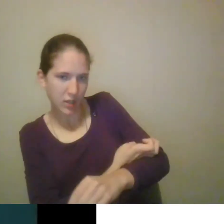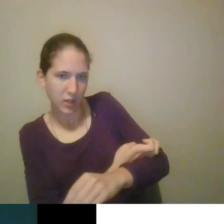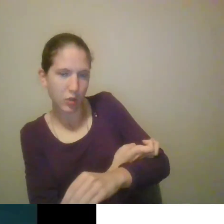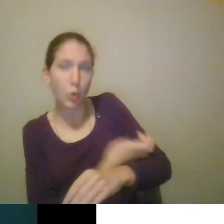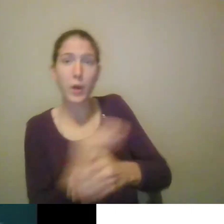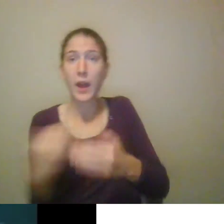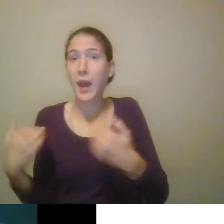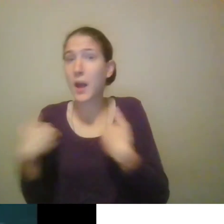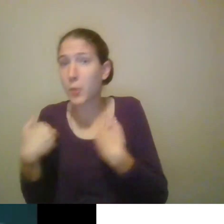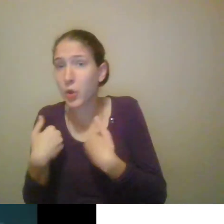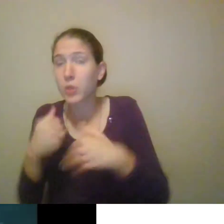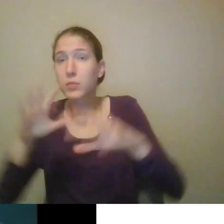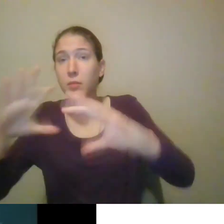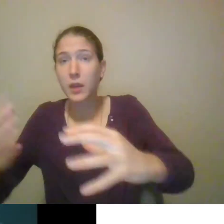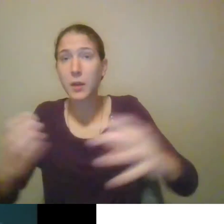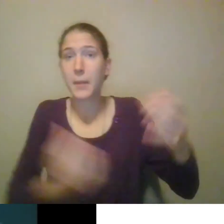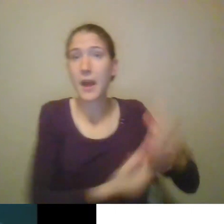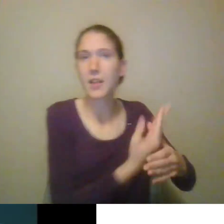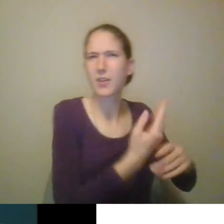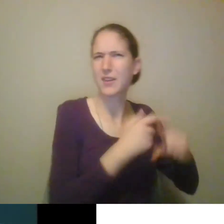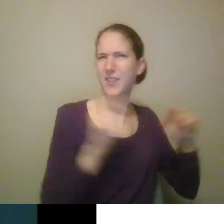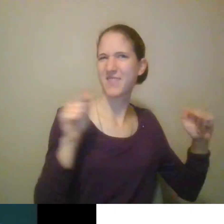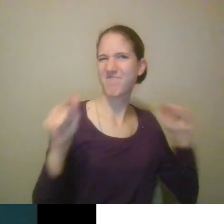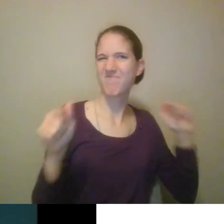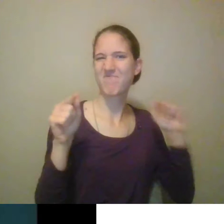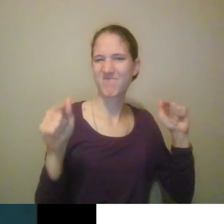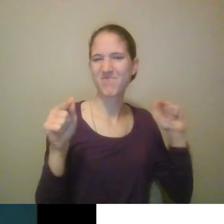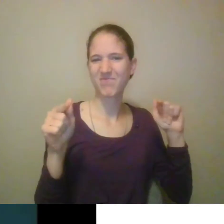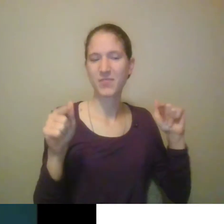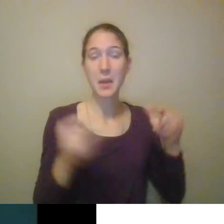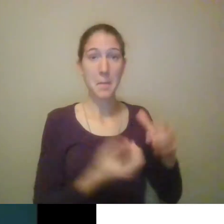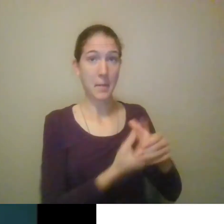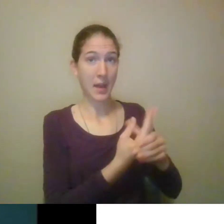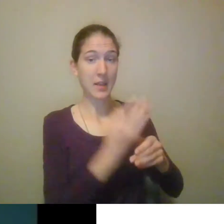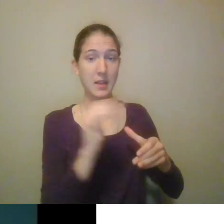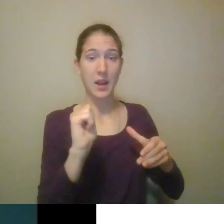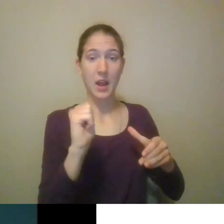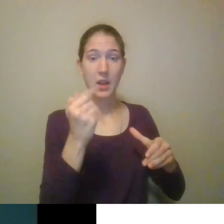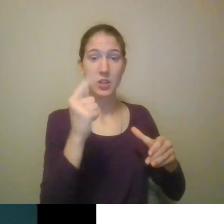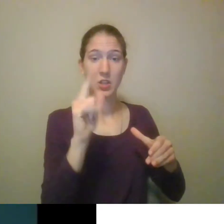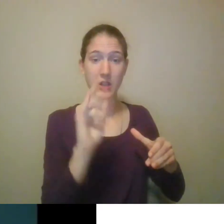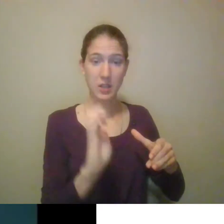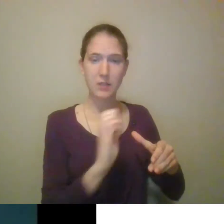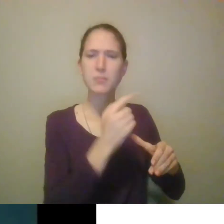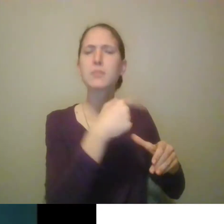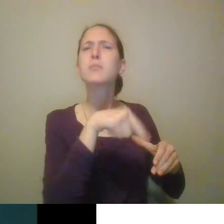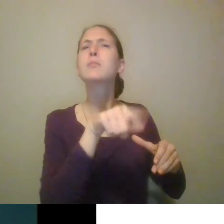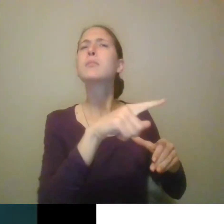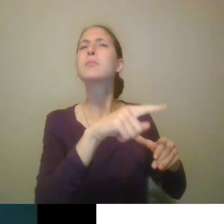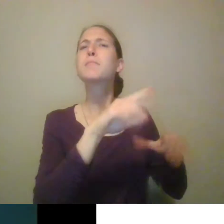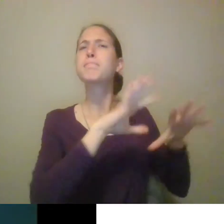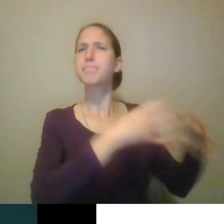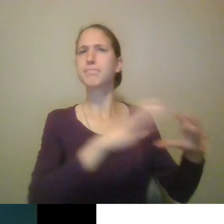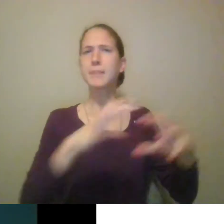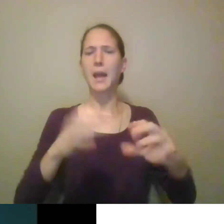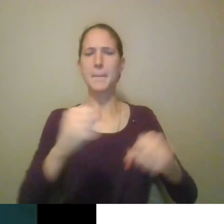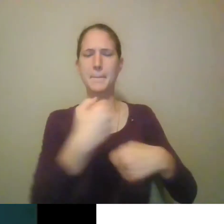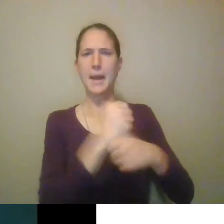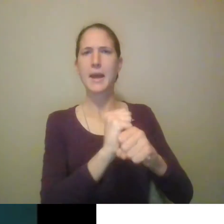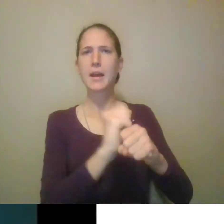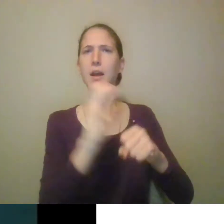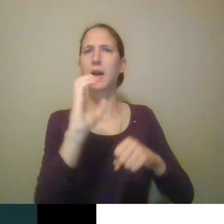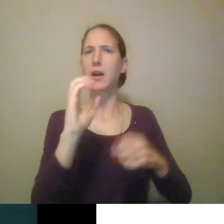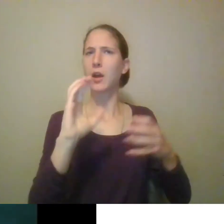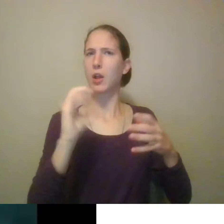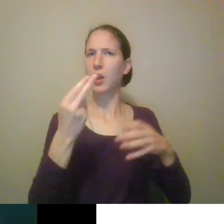cell. All right, and only plants and algae can make and use the chlorophyll.